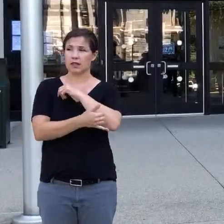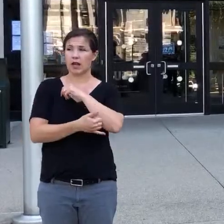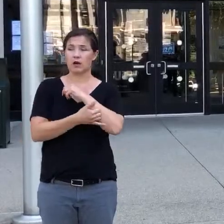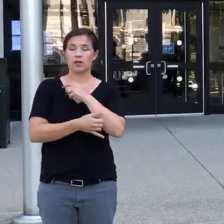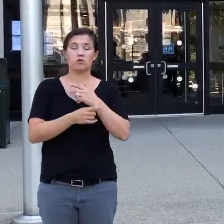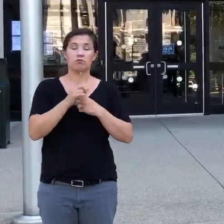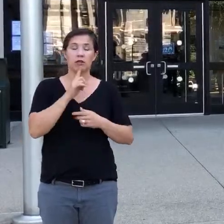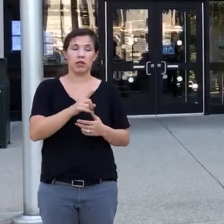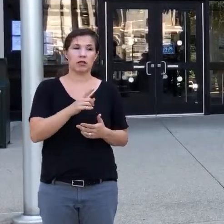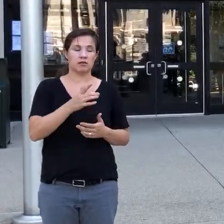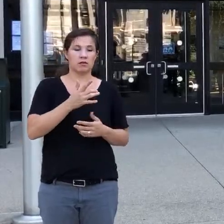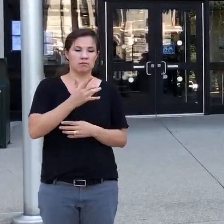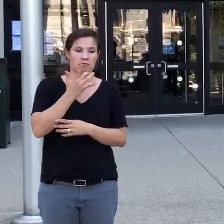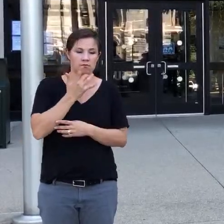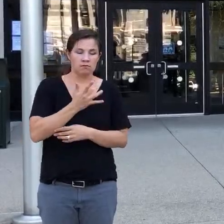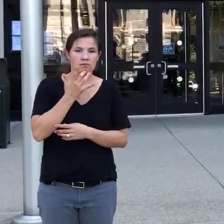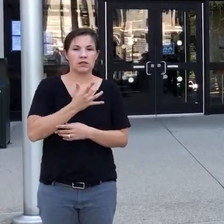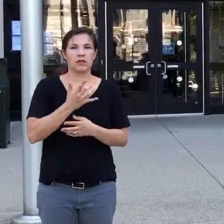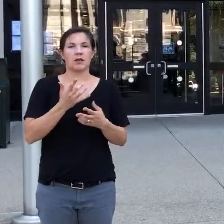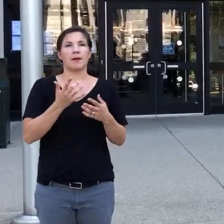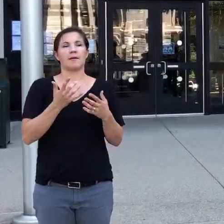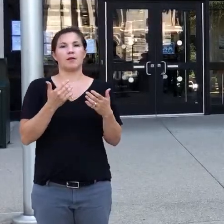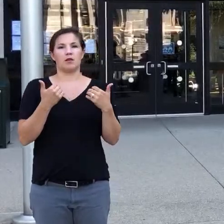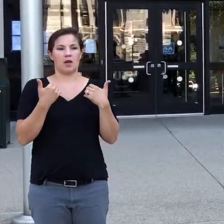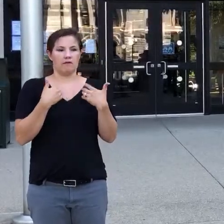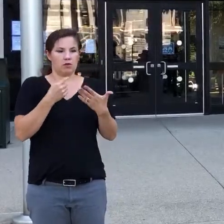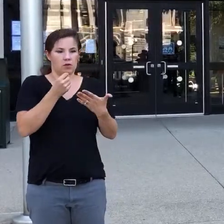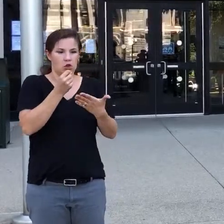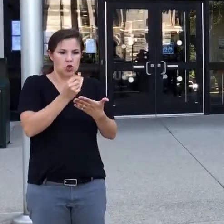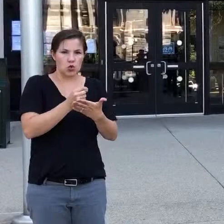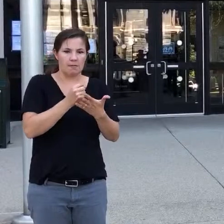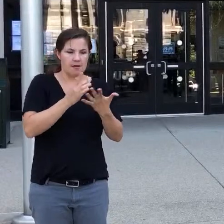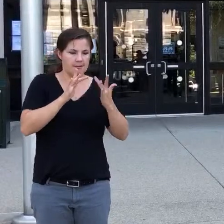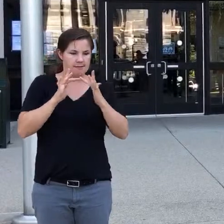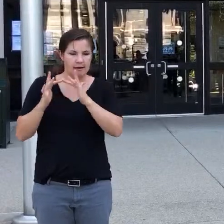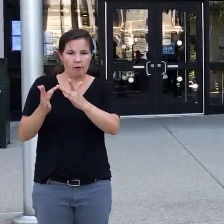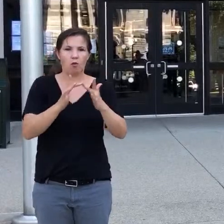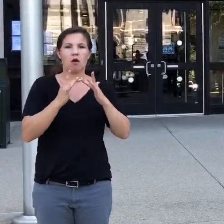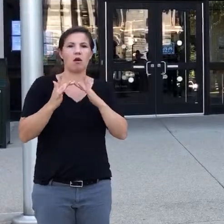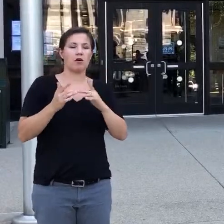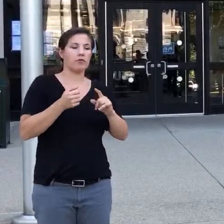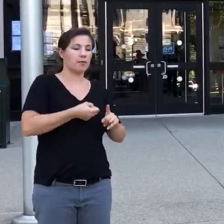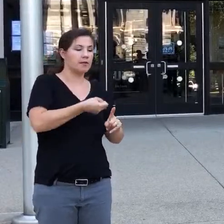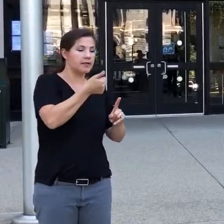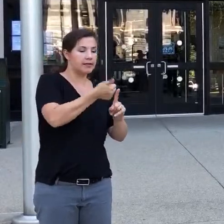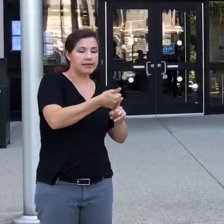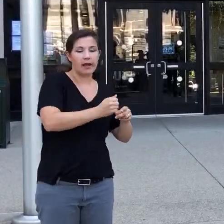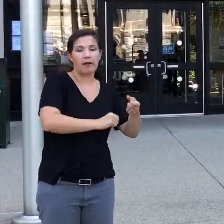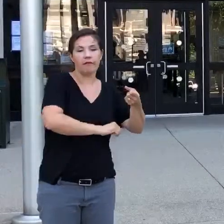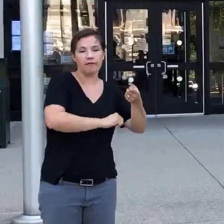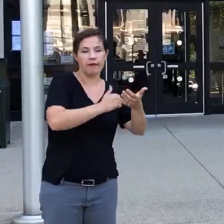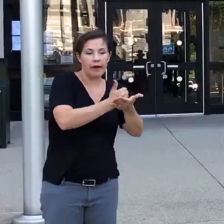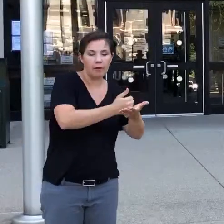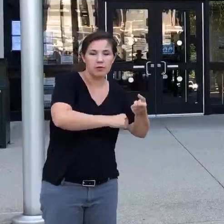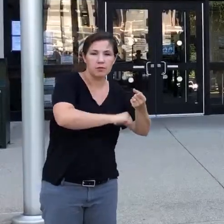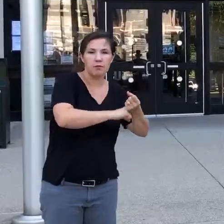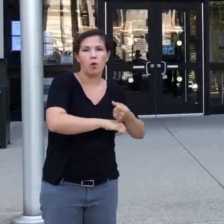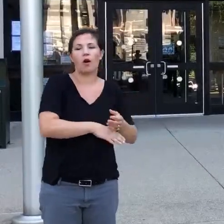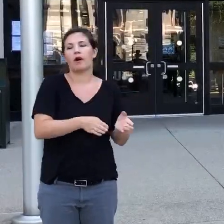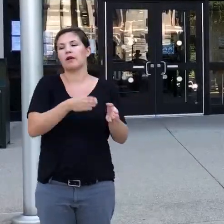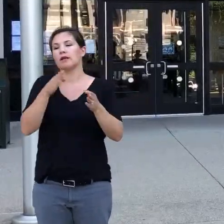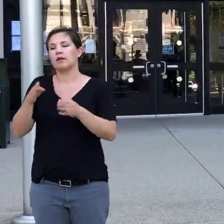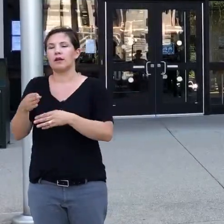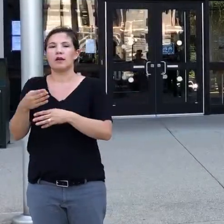a very robust network that has a treatment continuum, everything from self-help support to 820